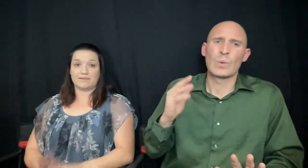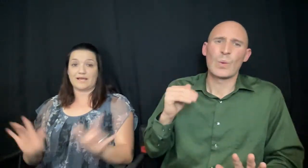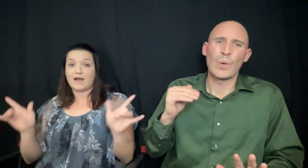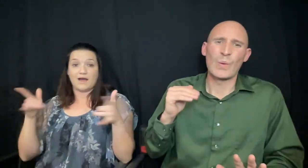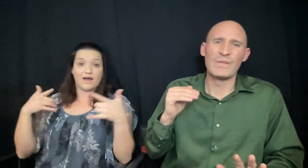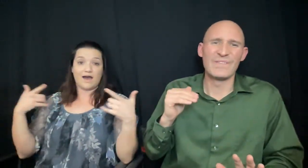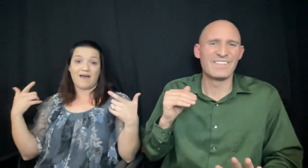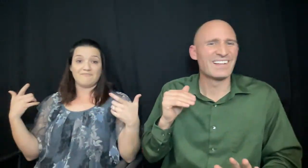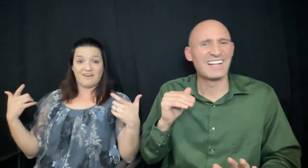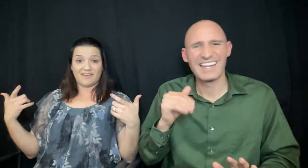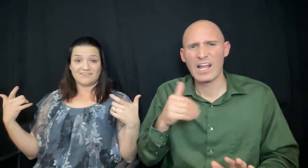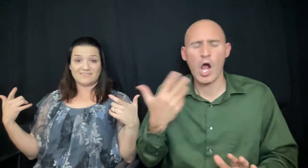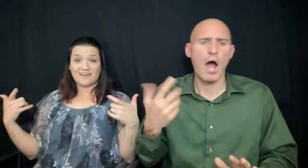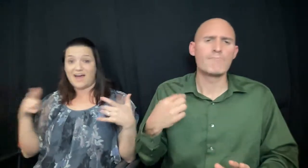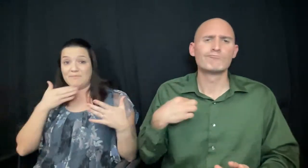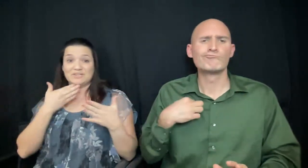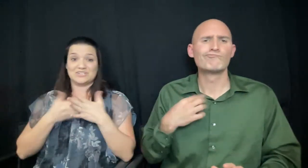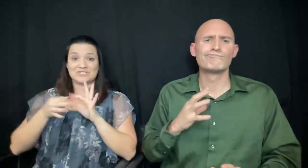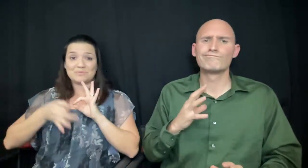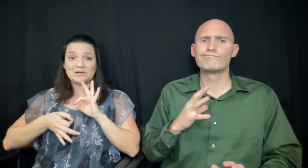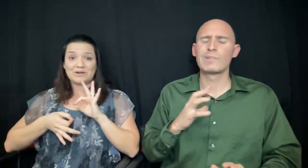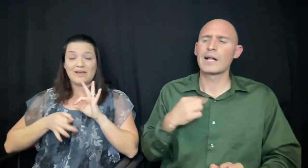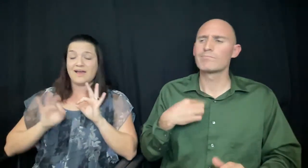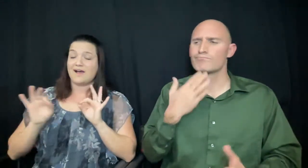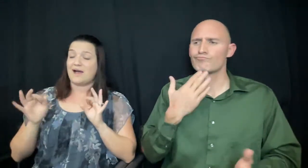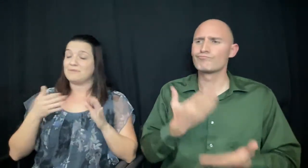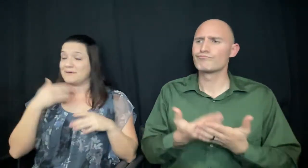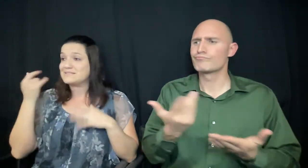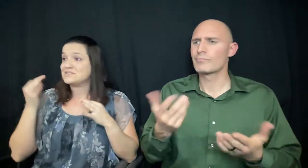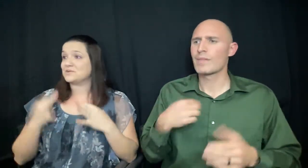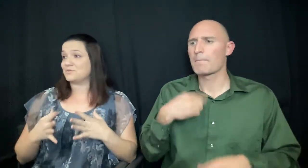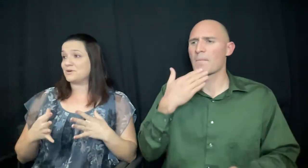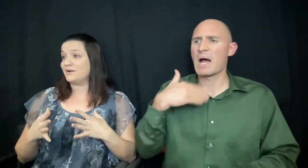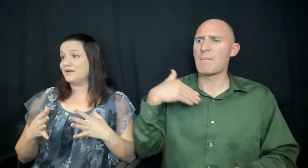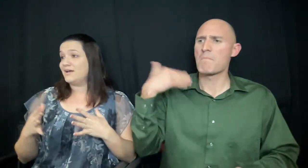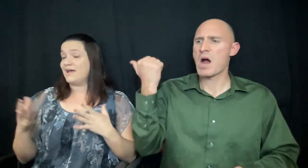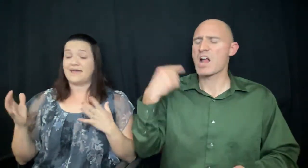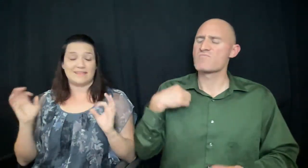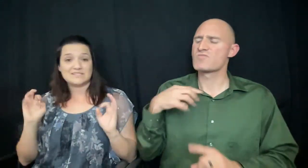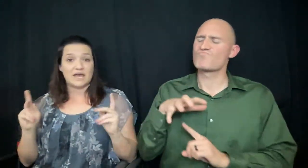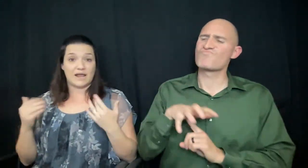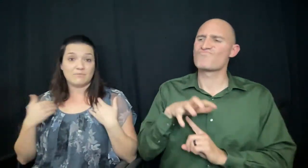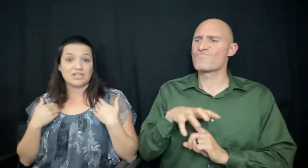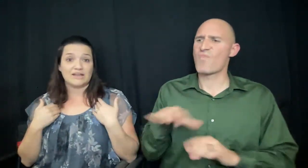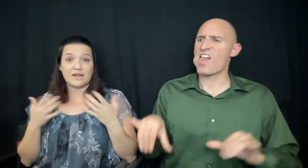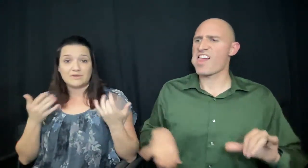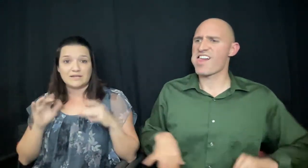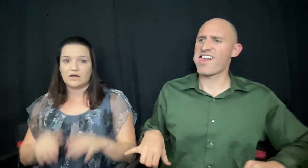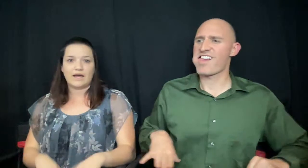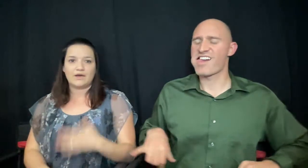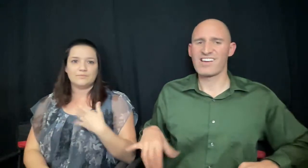like, I'm fine. I'm a good interpreter. I'm the best interpreter. And I'm good. I don't need, I hope